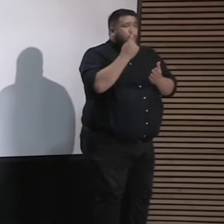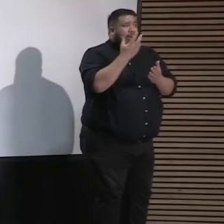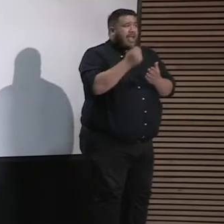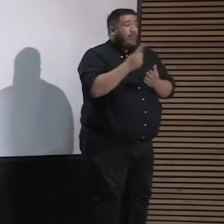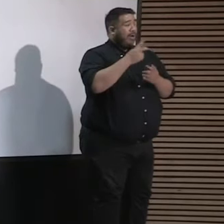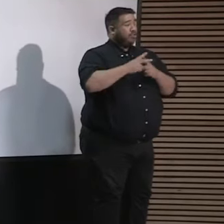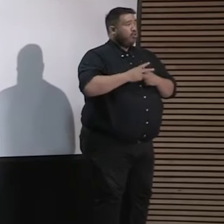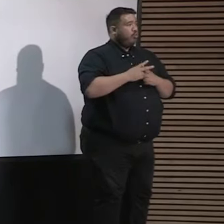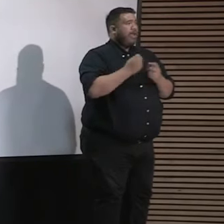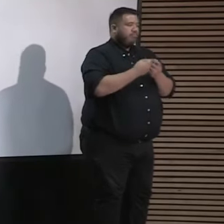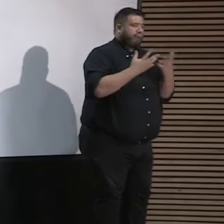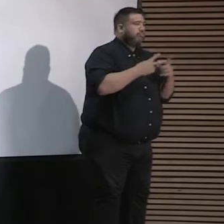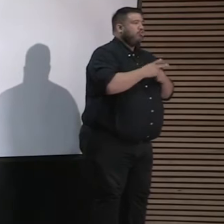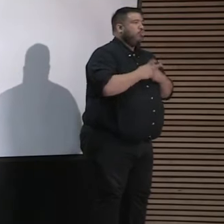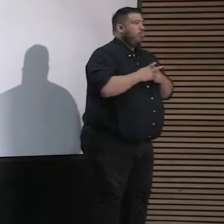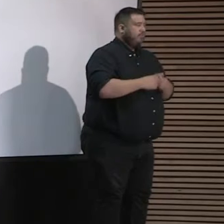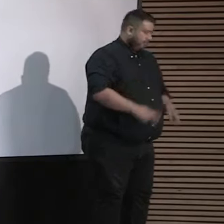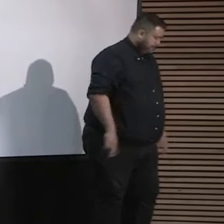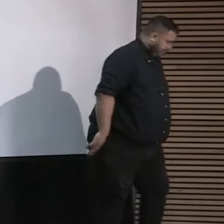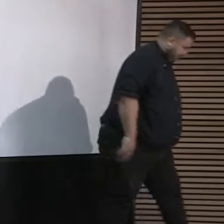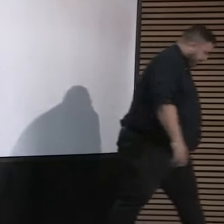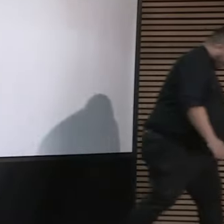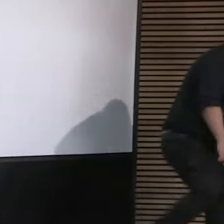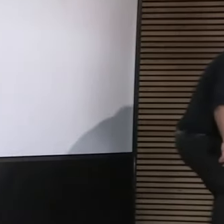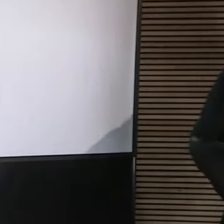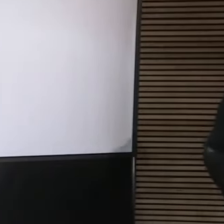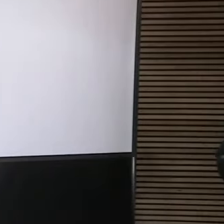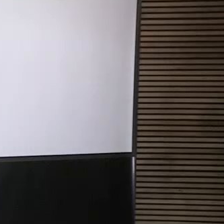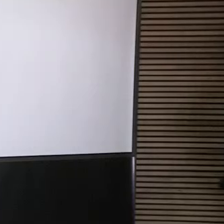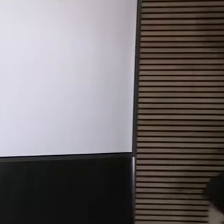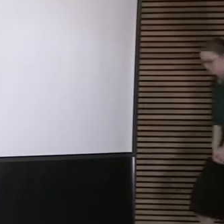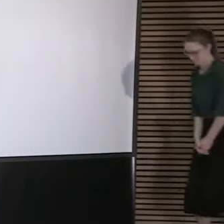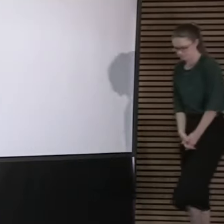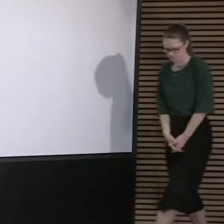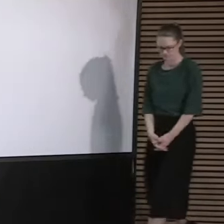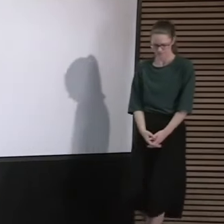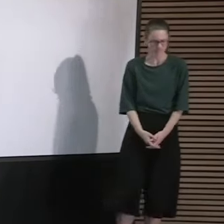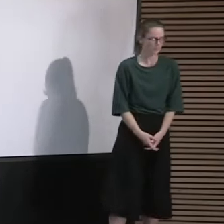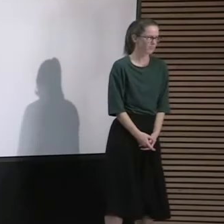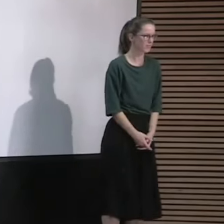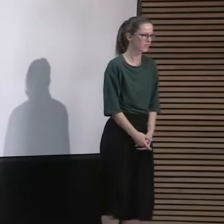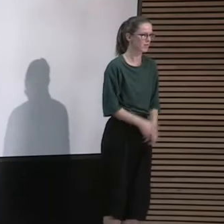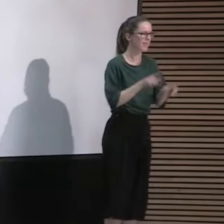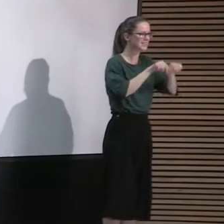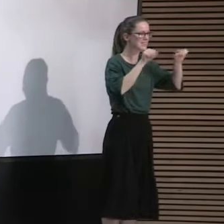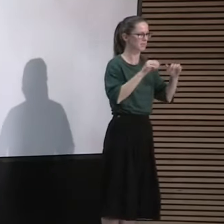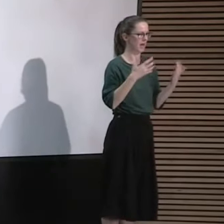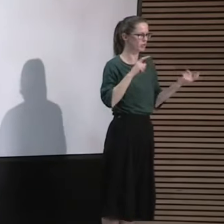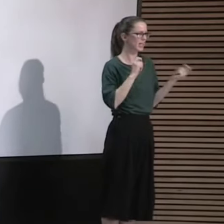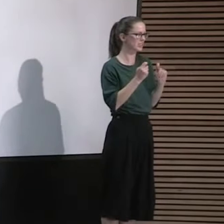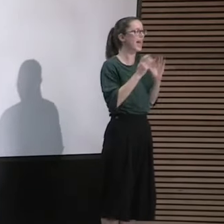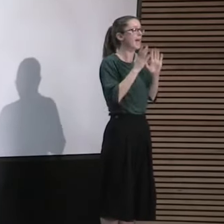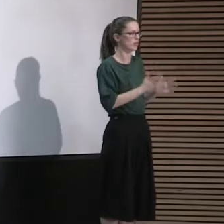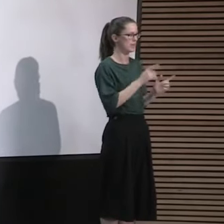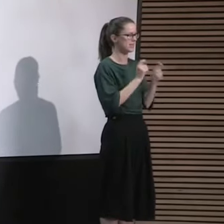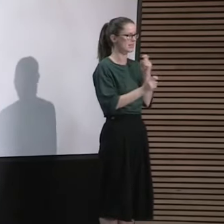in our toolbox. But in terms of the fact that we now have that in place as a mandatory system, what we can report to you